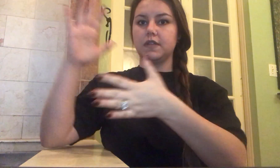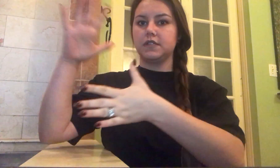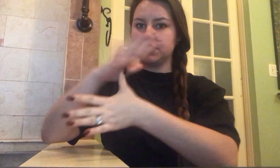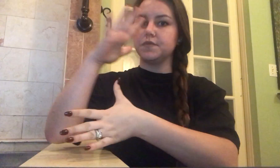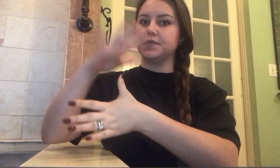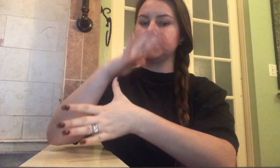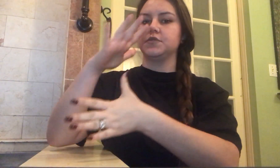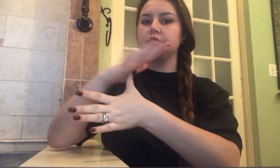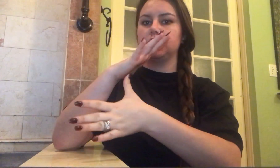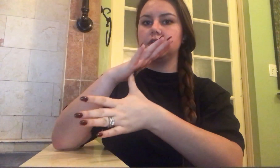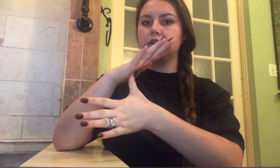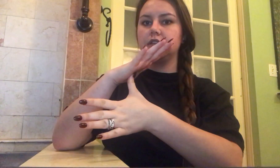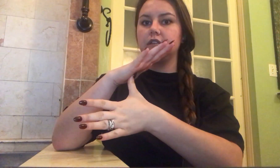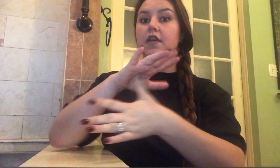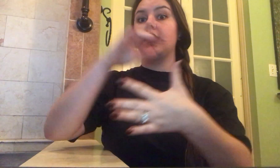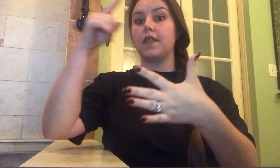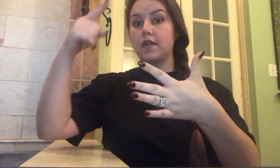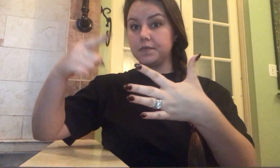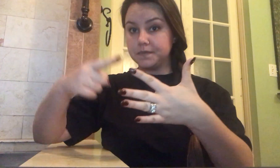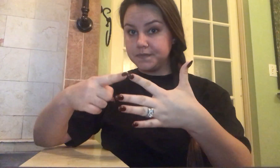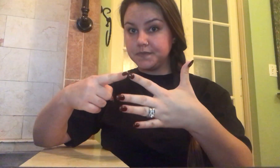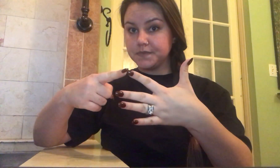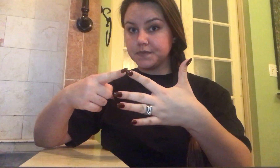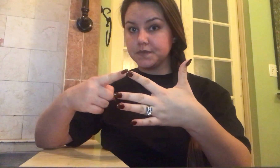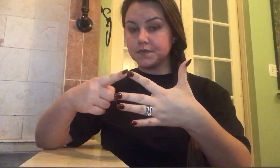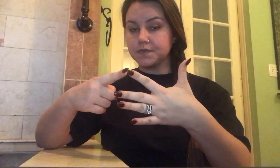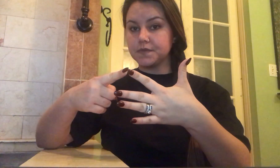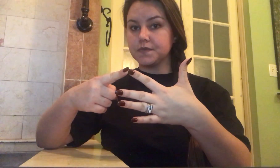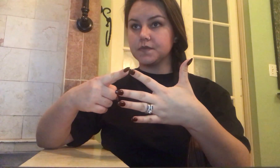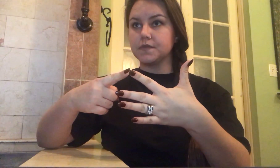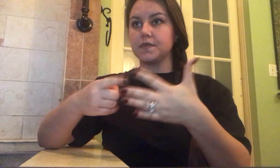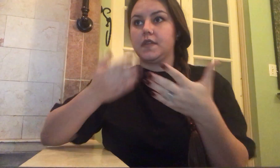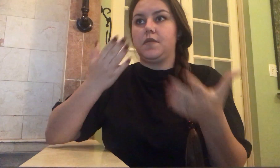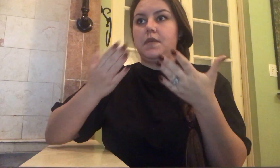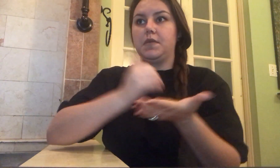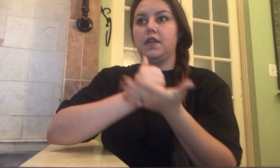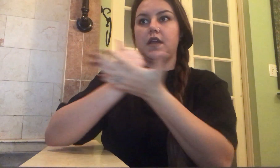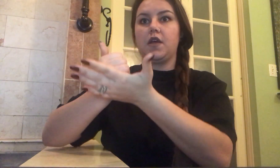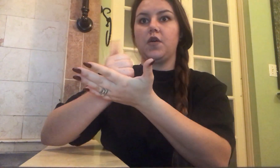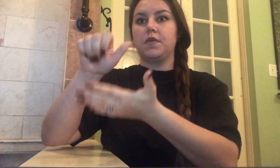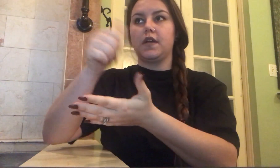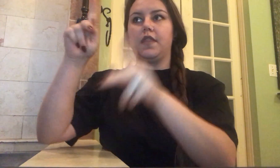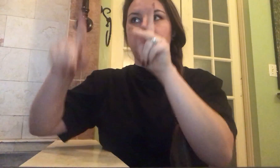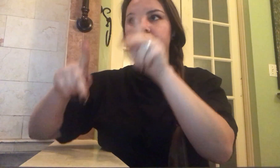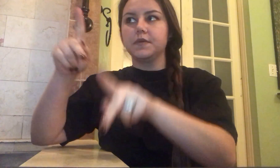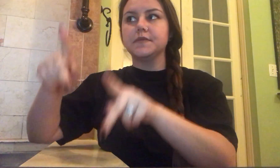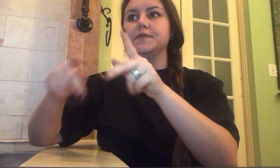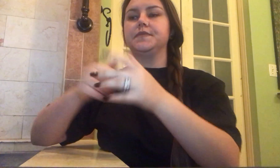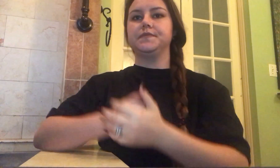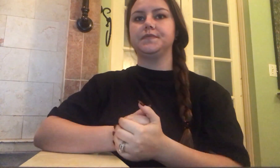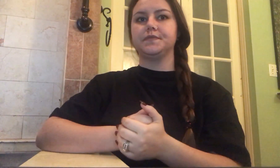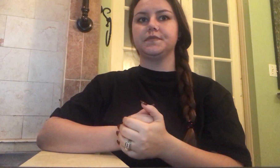care of first. But then, there crosses the line where it's like, is it more important for Amelie to have 100